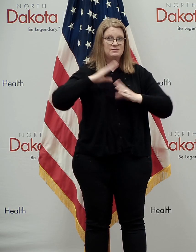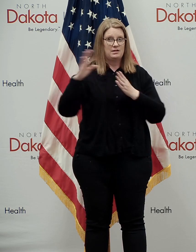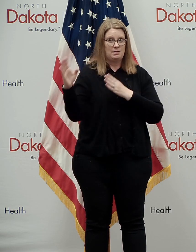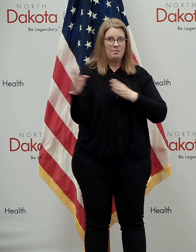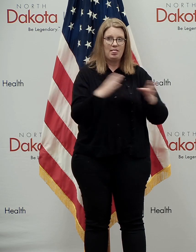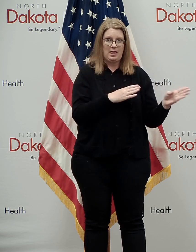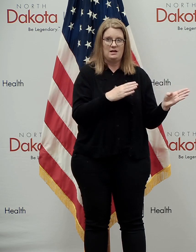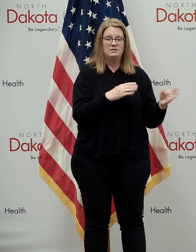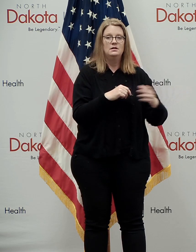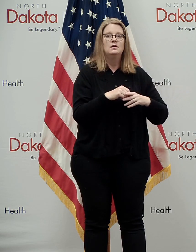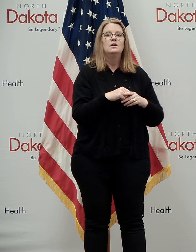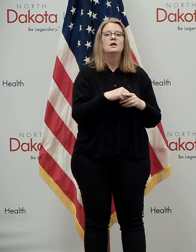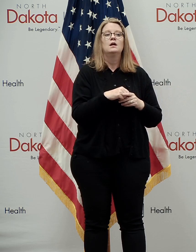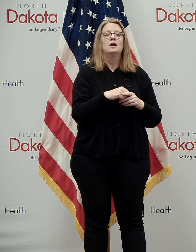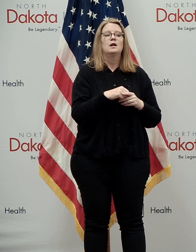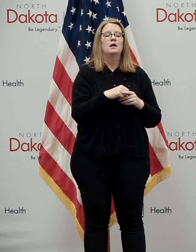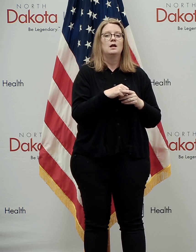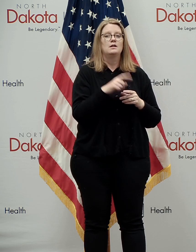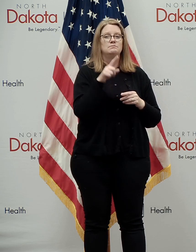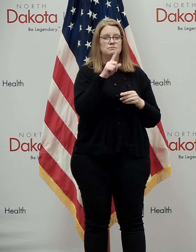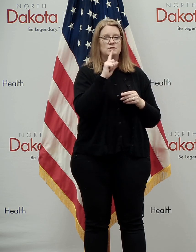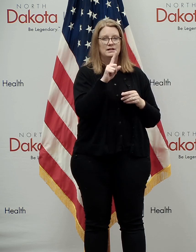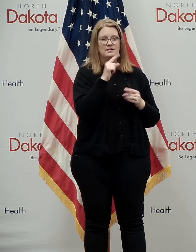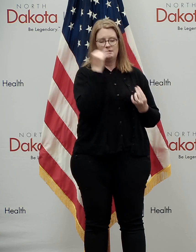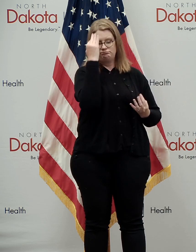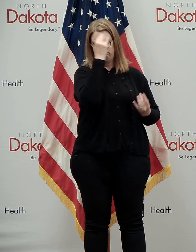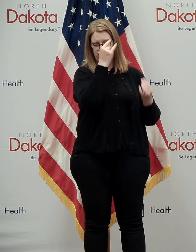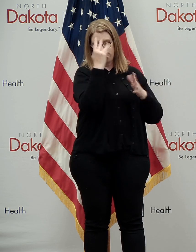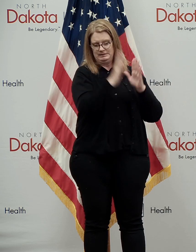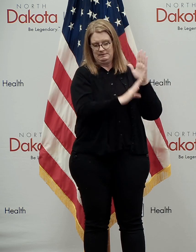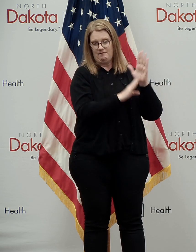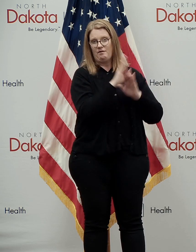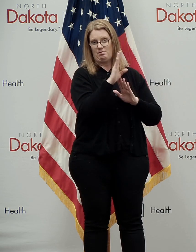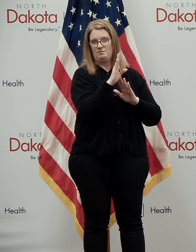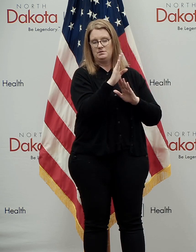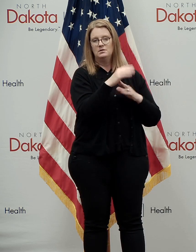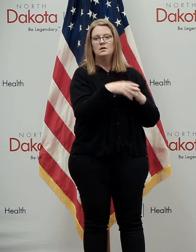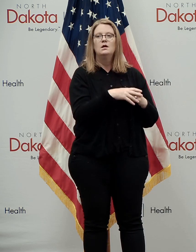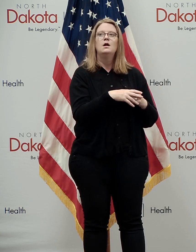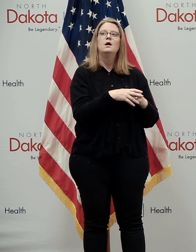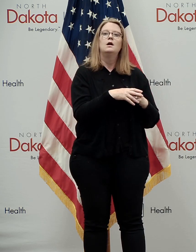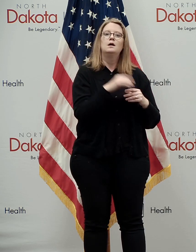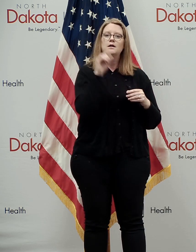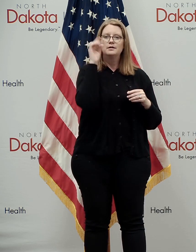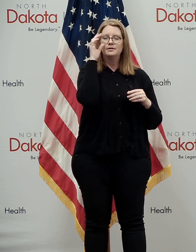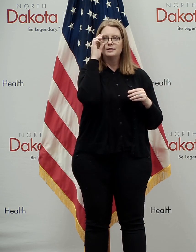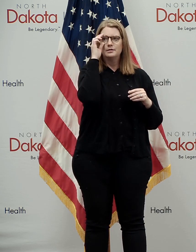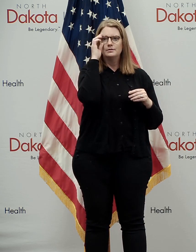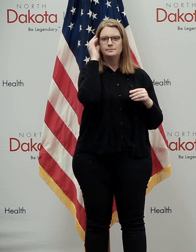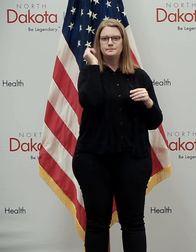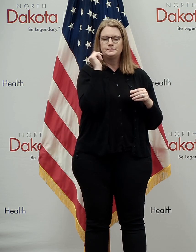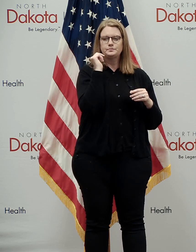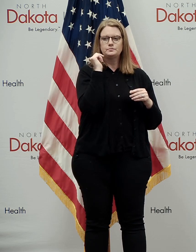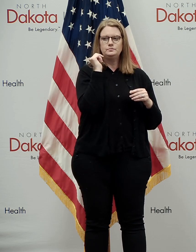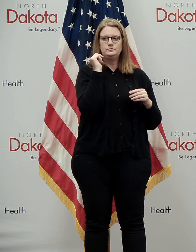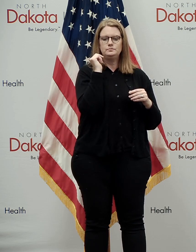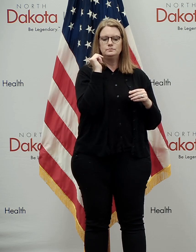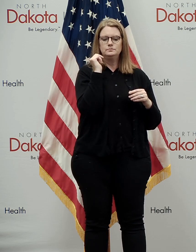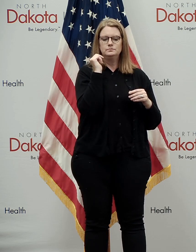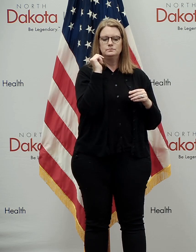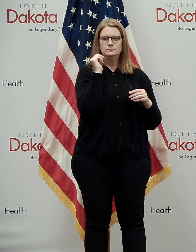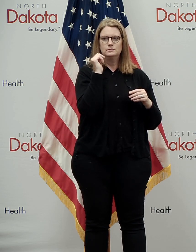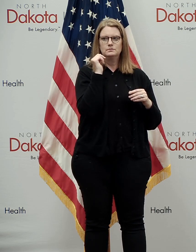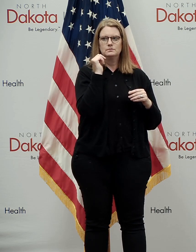that they were developed. I do know that there have been different degrees of involvement with the